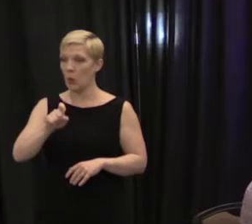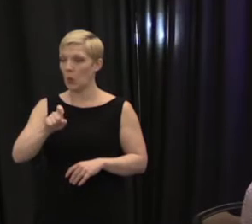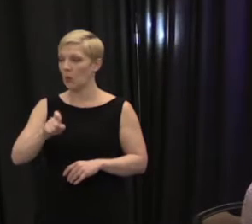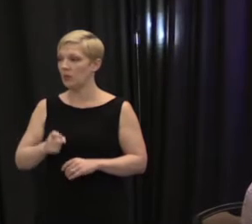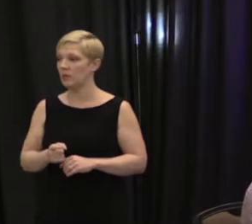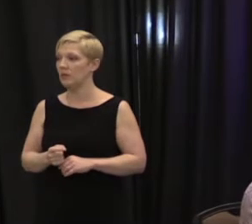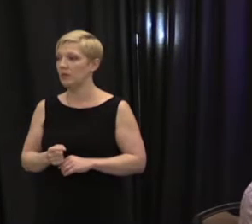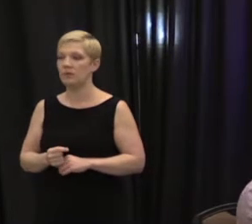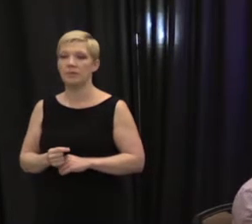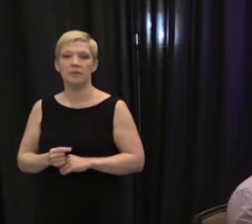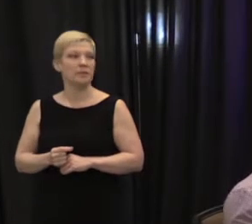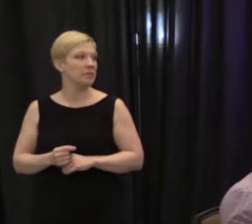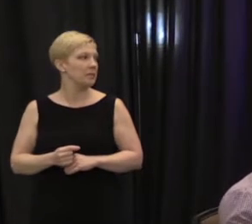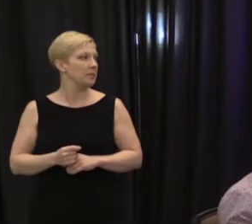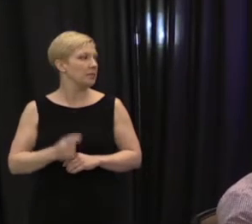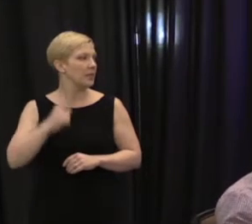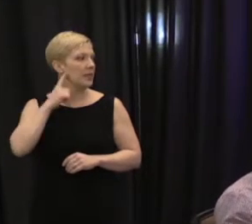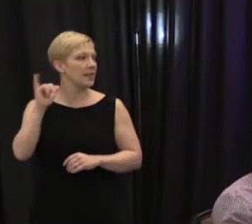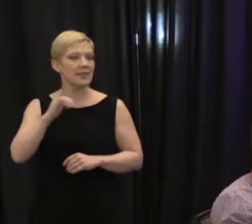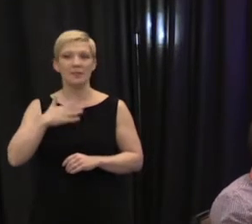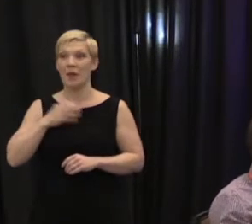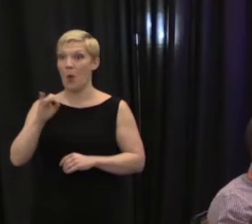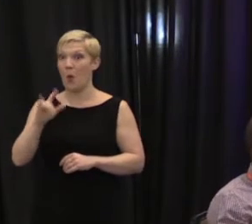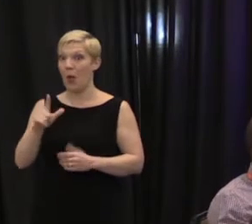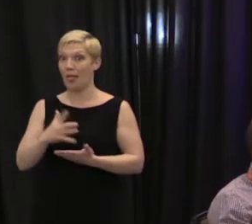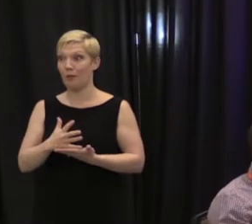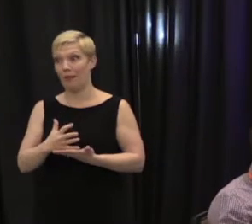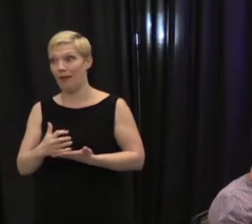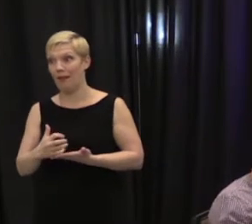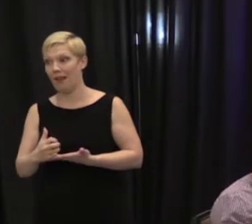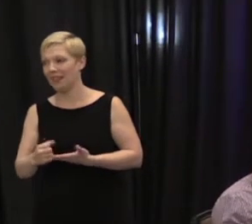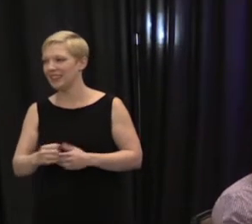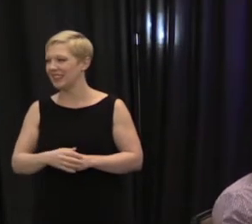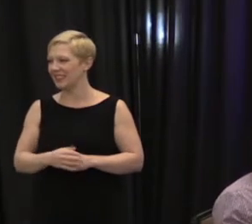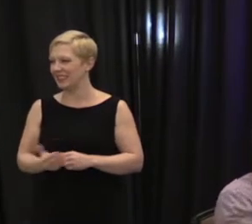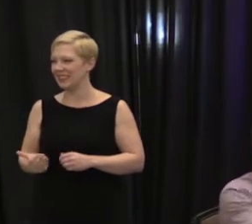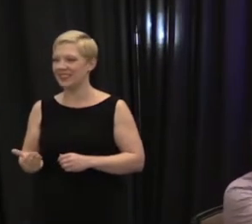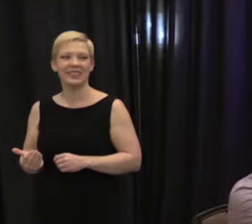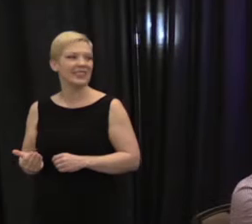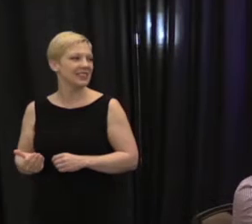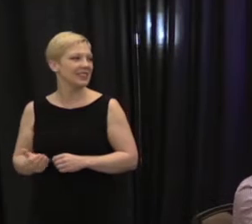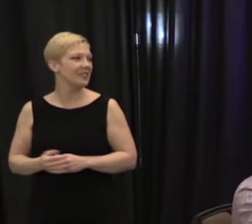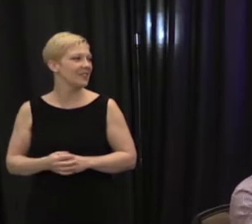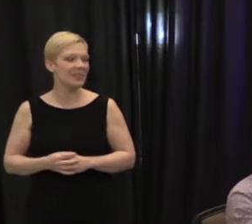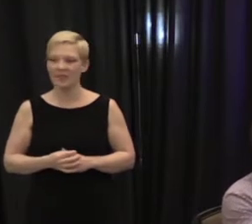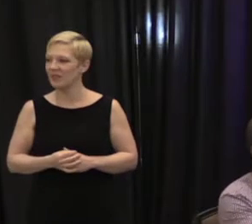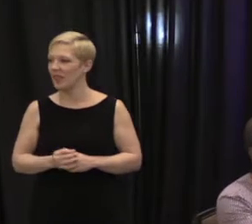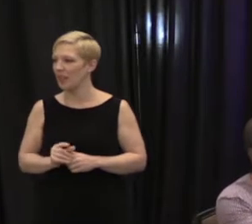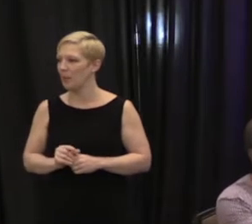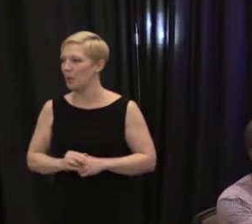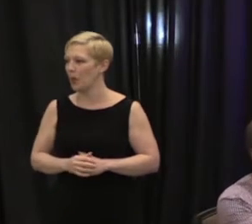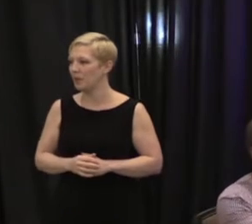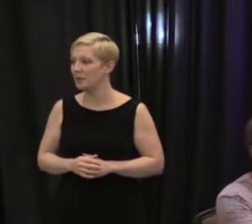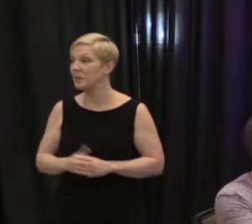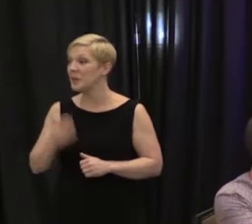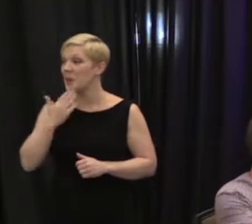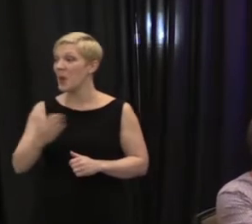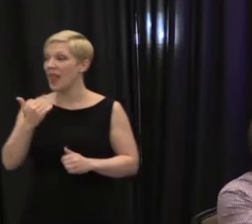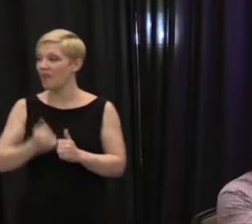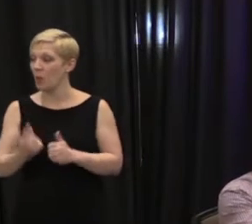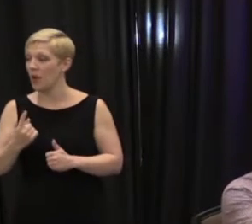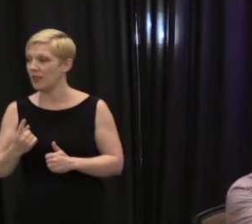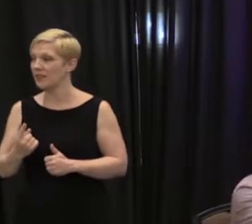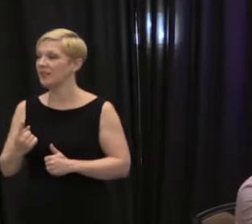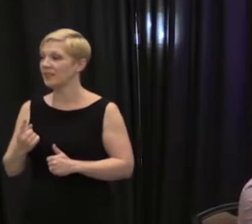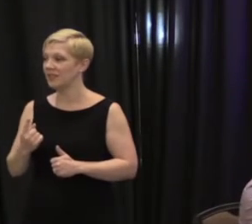My level's low. Sounds like my oil is running out. You're working on it. Okay. Good morning,